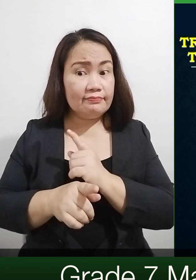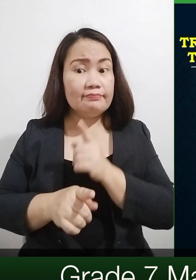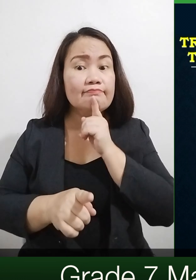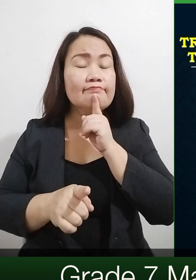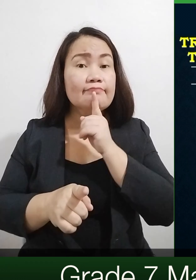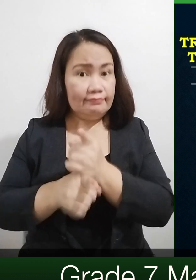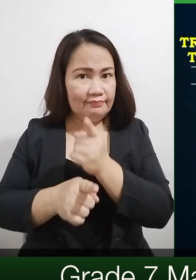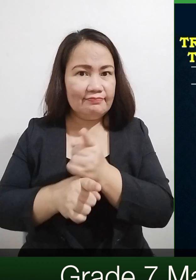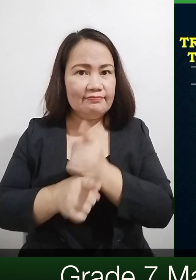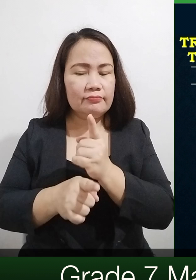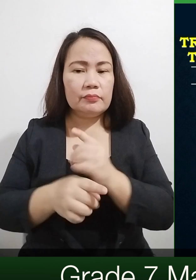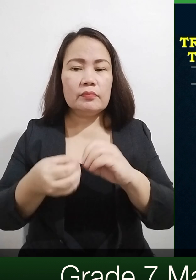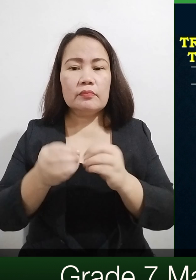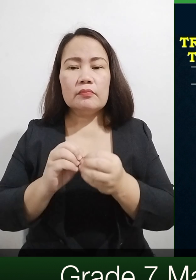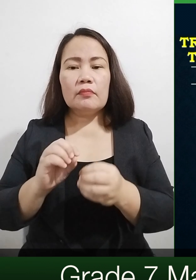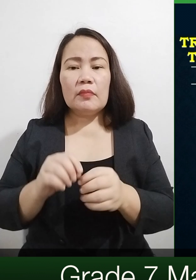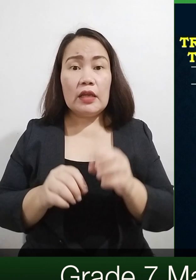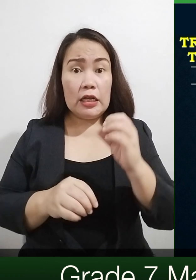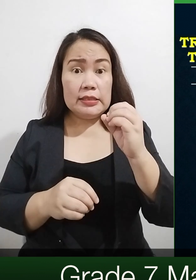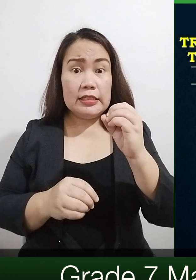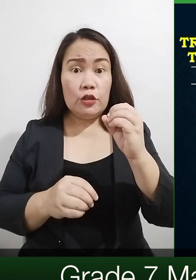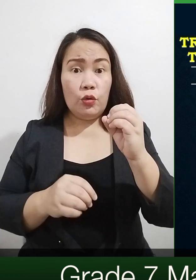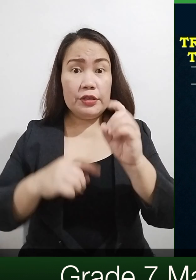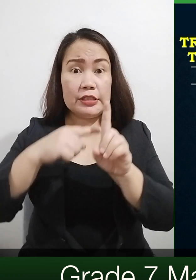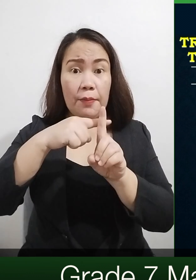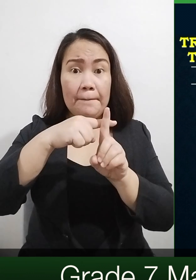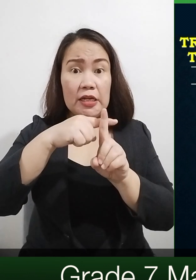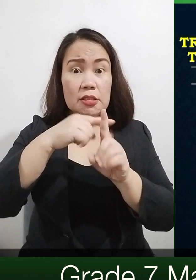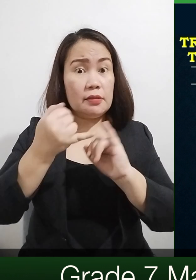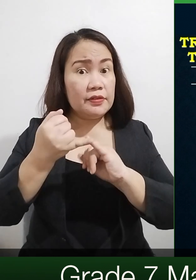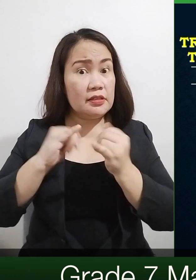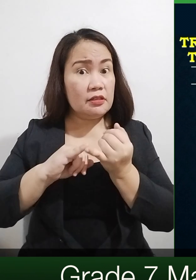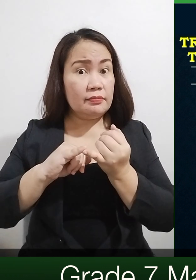is true. Next, 0 is a positive integer.